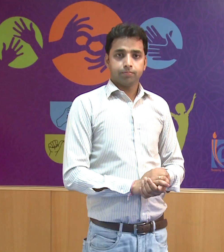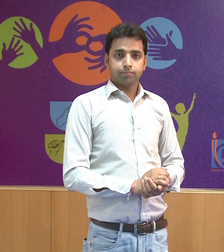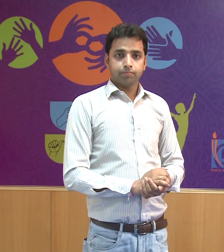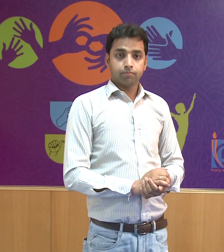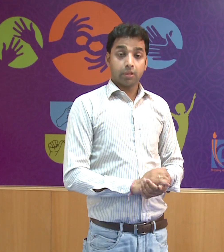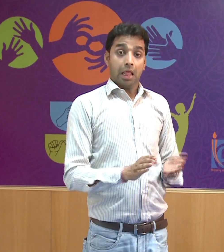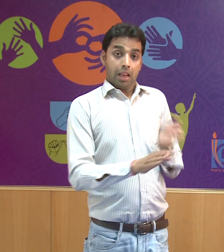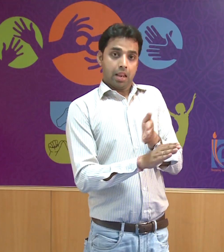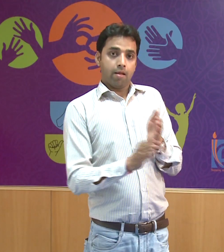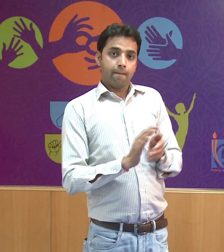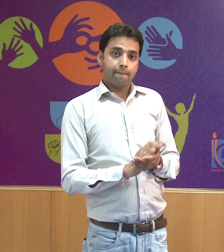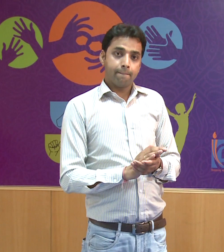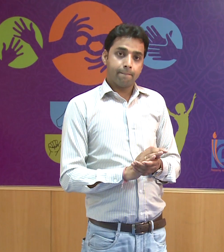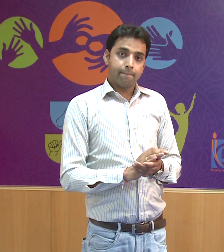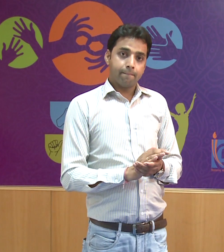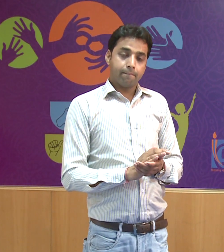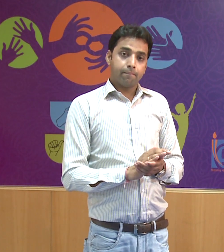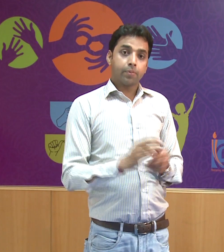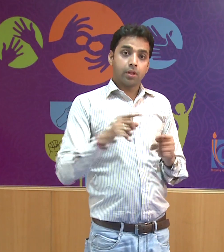Later, Jonathan